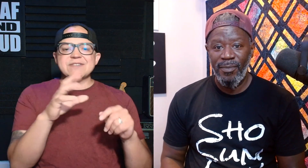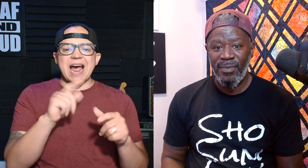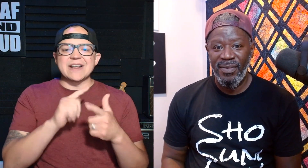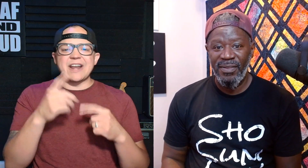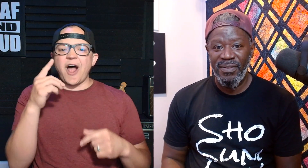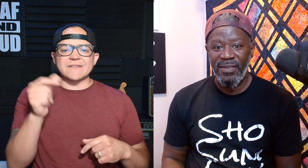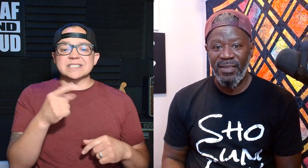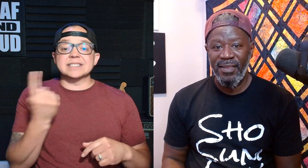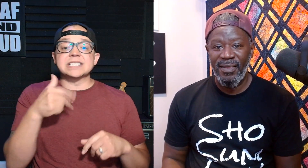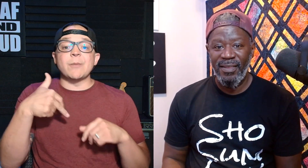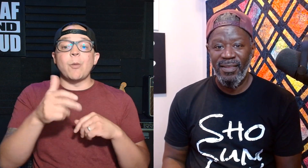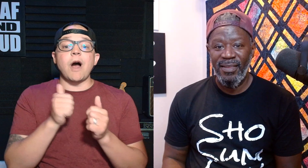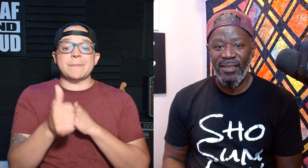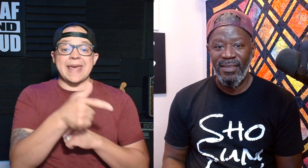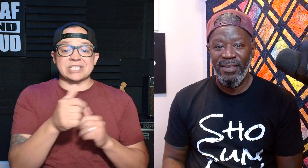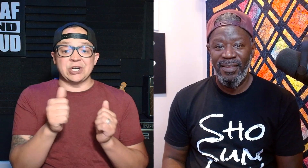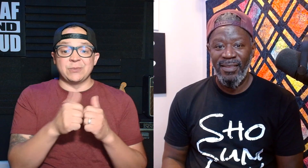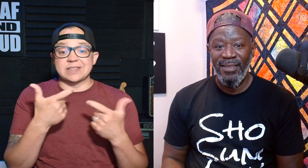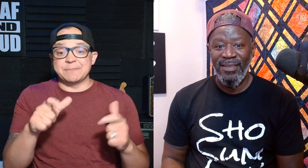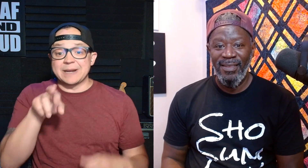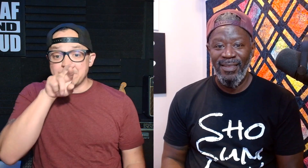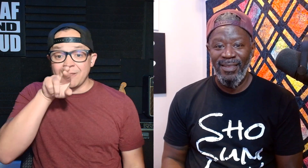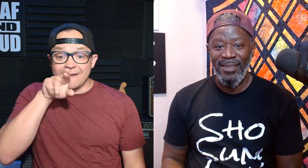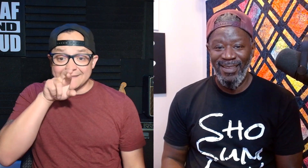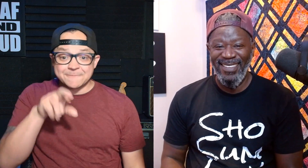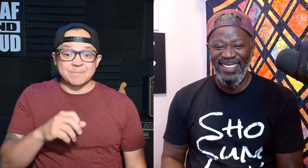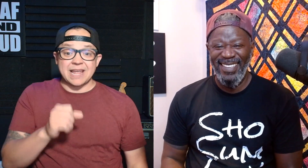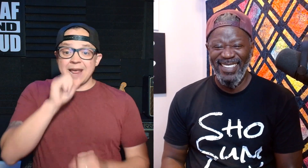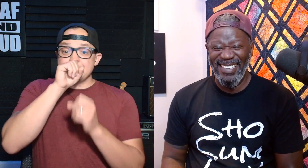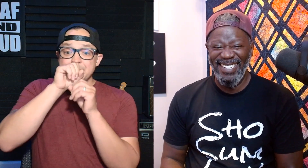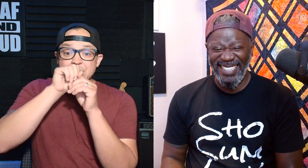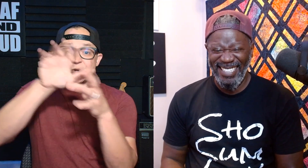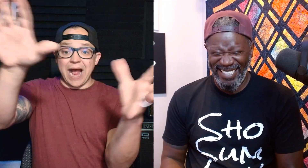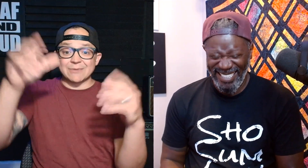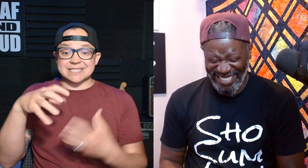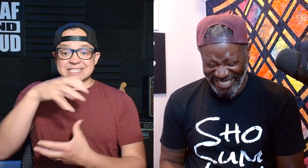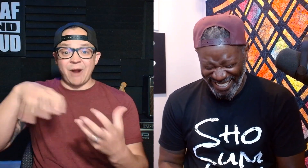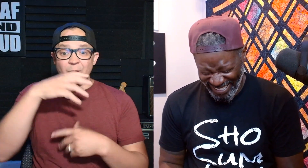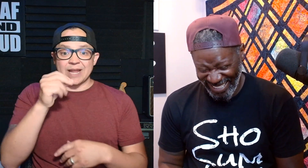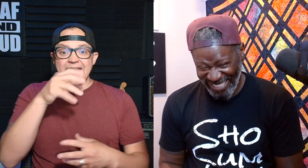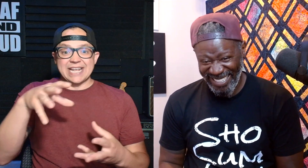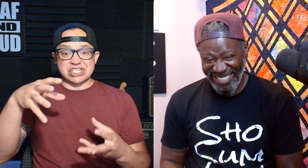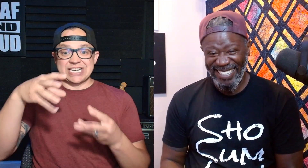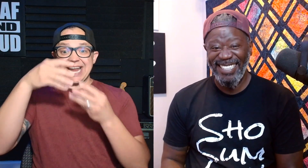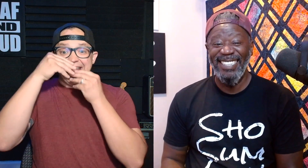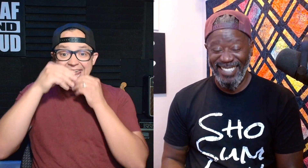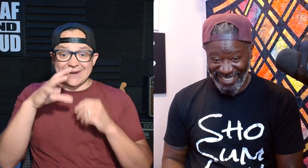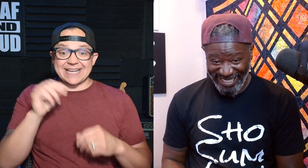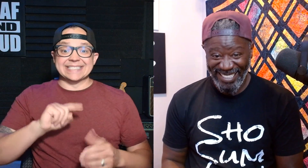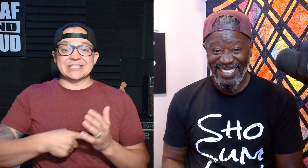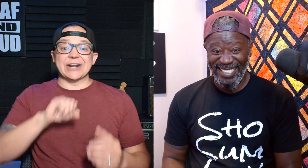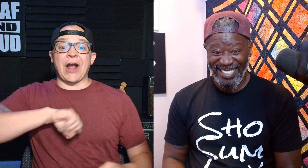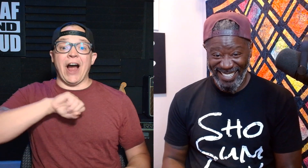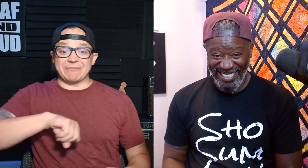walking around and then all of a sudden someone walked past her with the big blunt and blew out smoke, and she